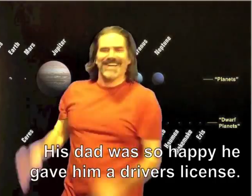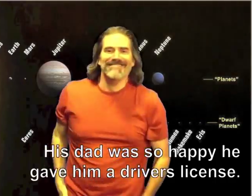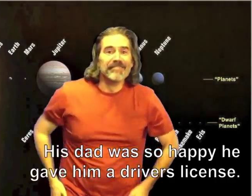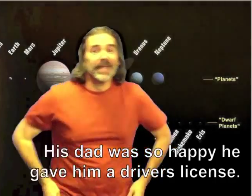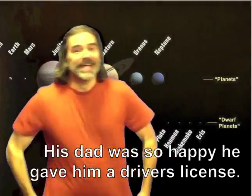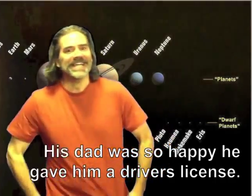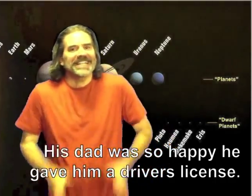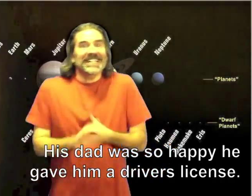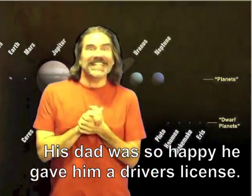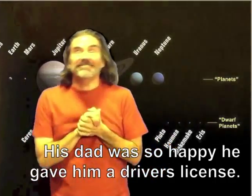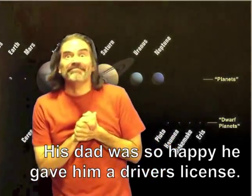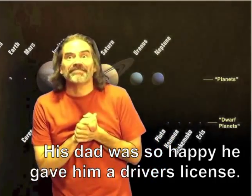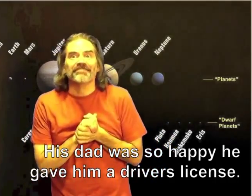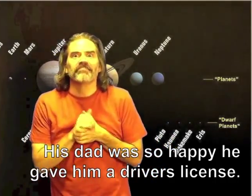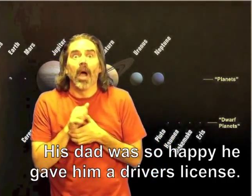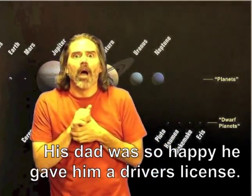on the spot and said he was proud of him.